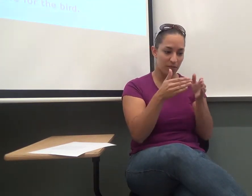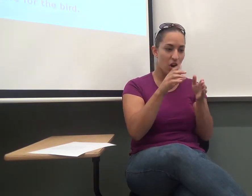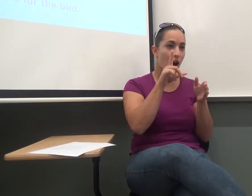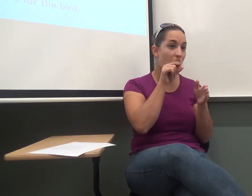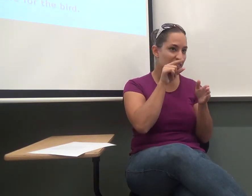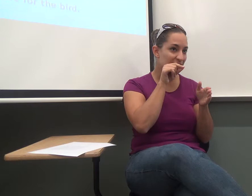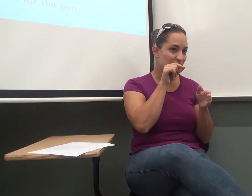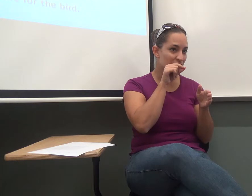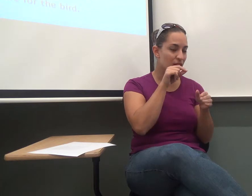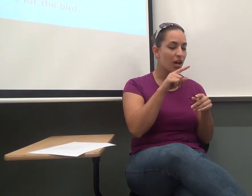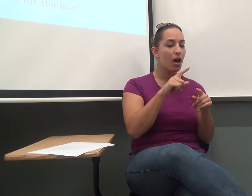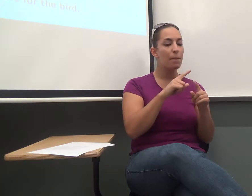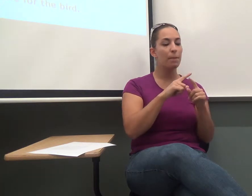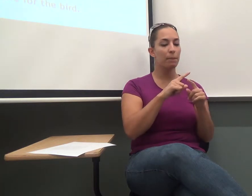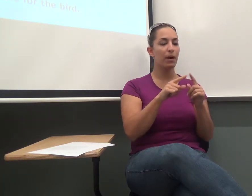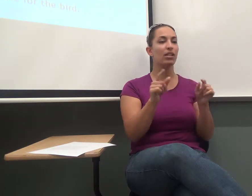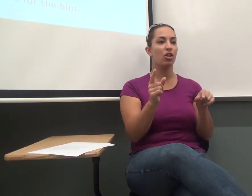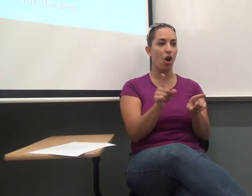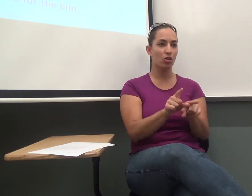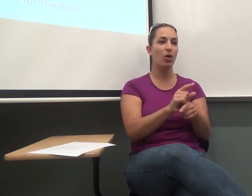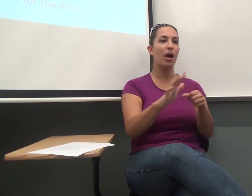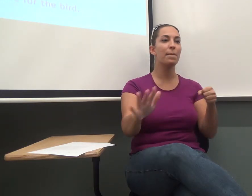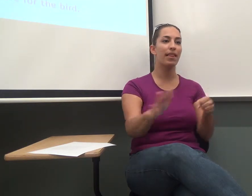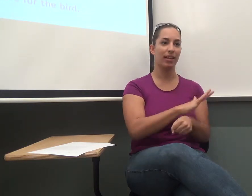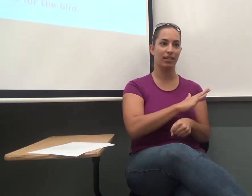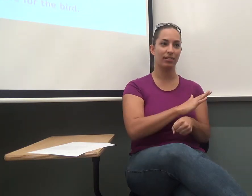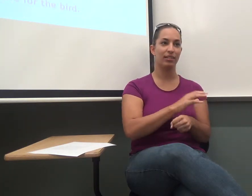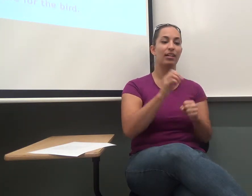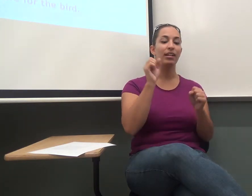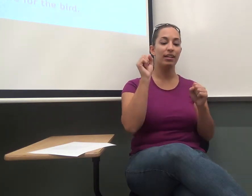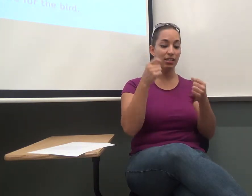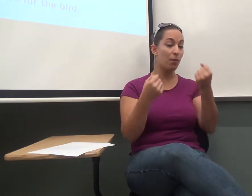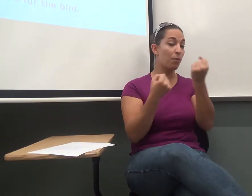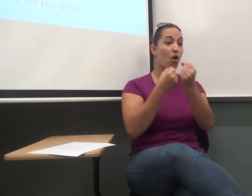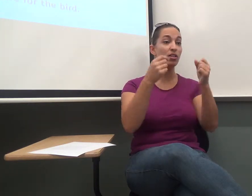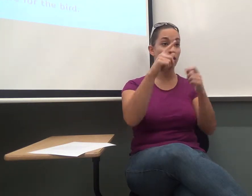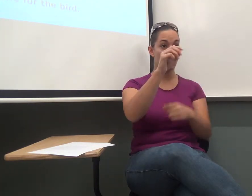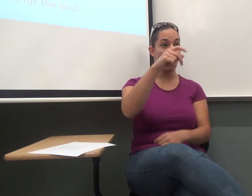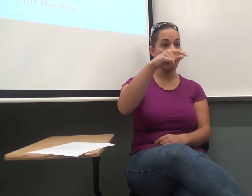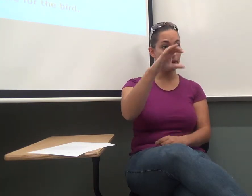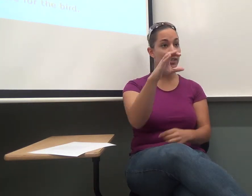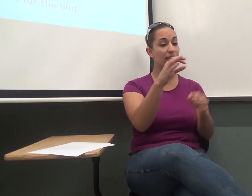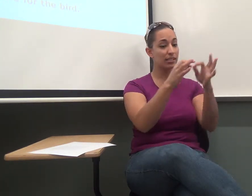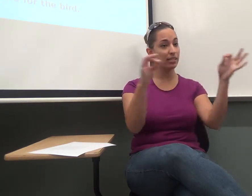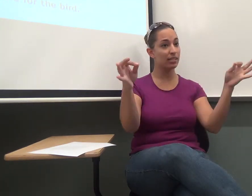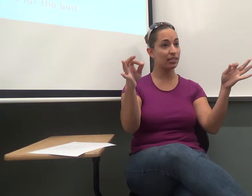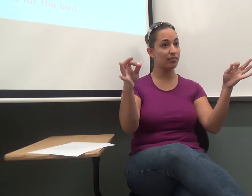the obligation of the topic sentence. In general, cockatiels are friendly and sociable. In general. Now,